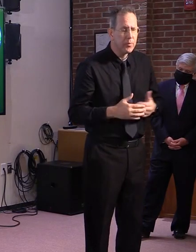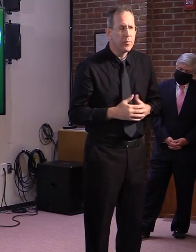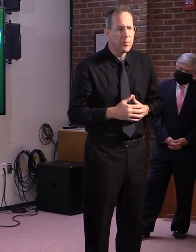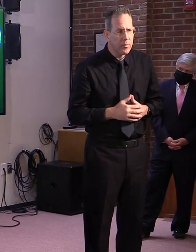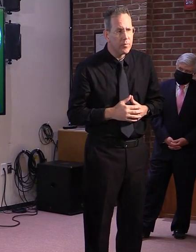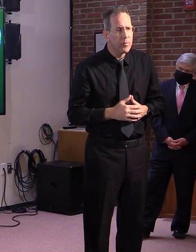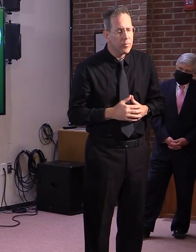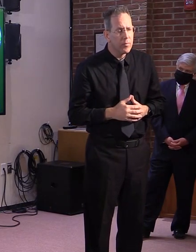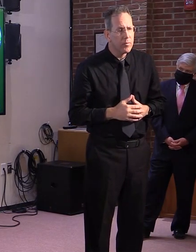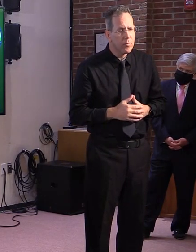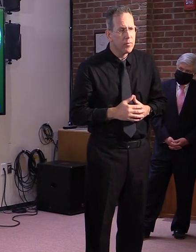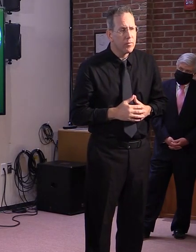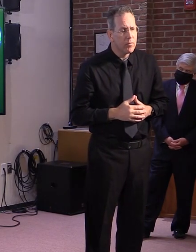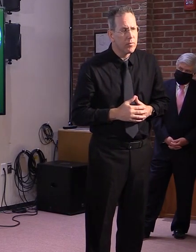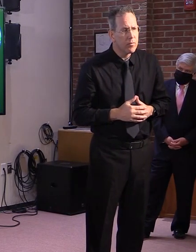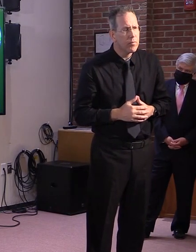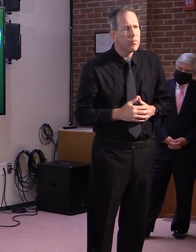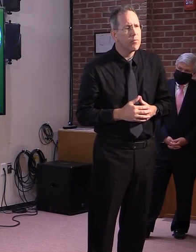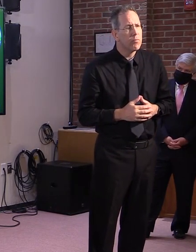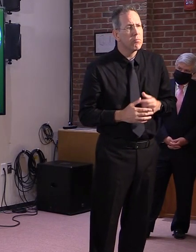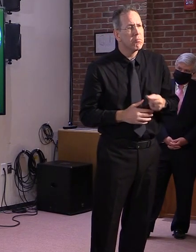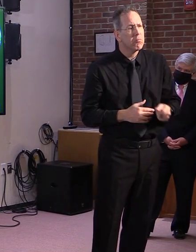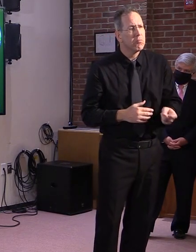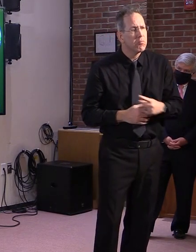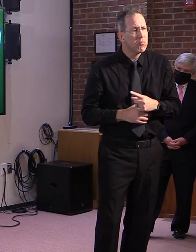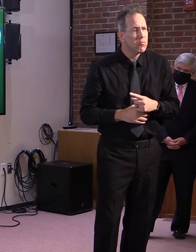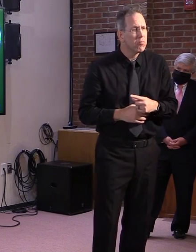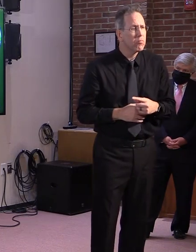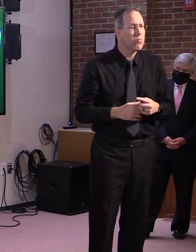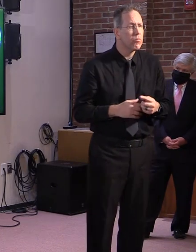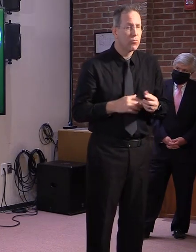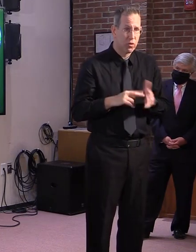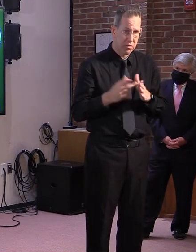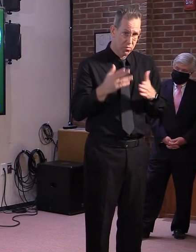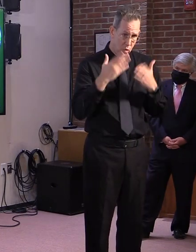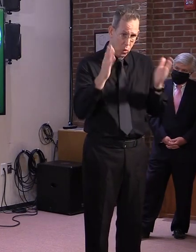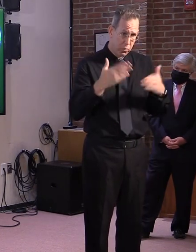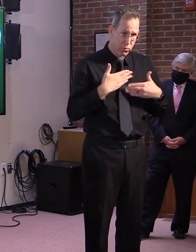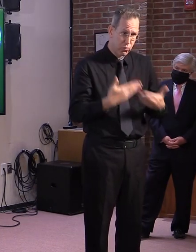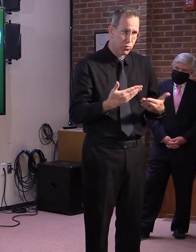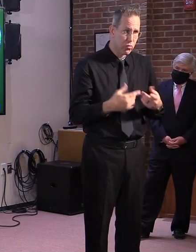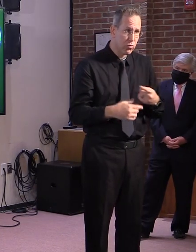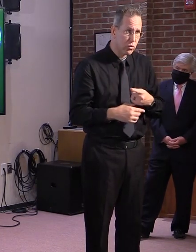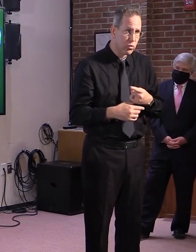It's not a non-starter, though. Well, nothing's a non-starter.